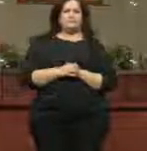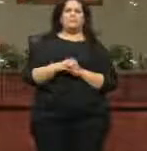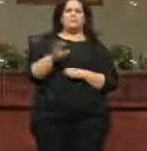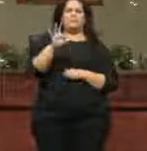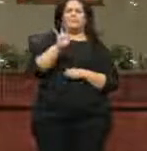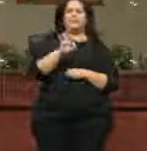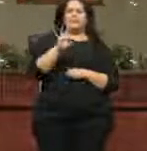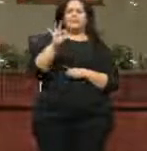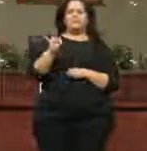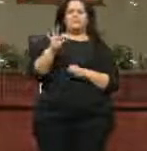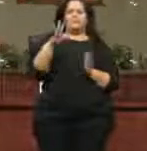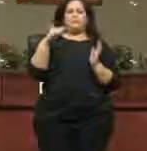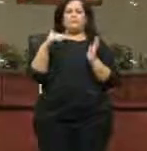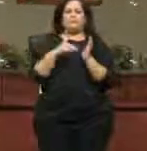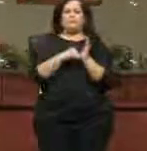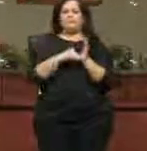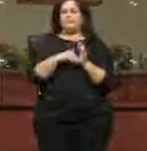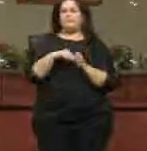99,898 individuals, or